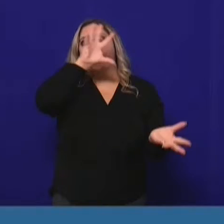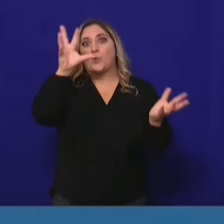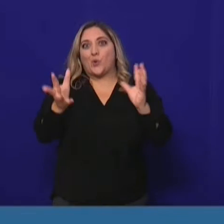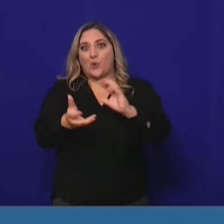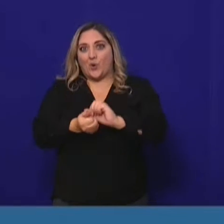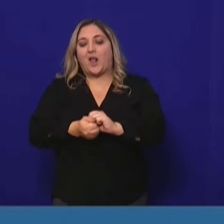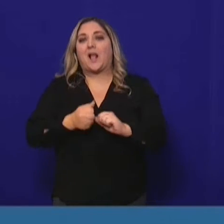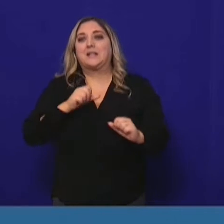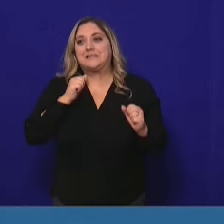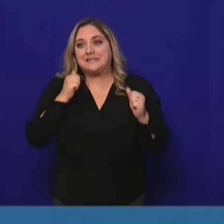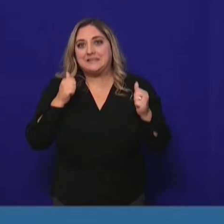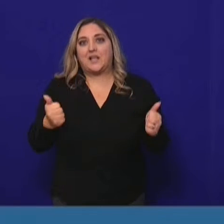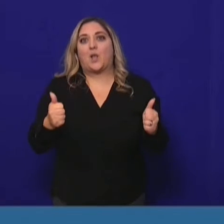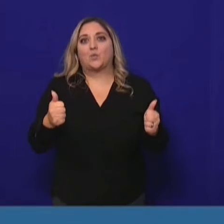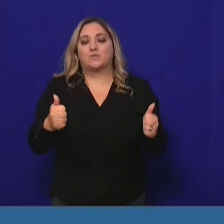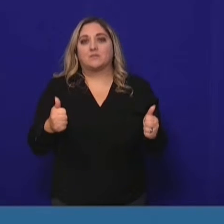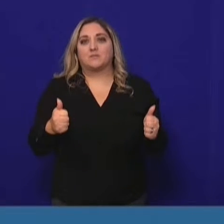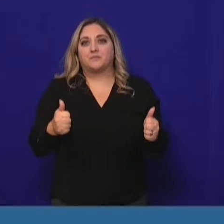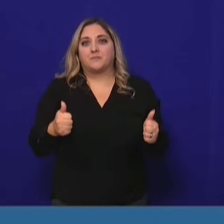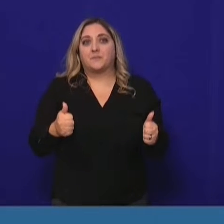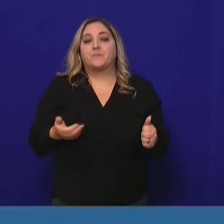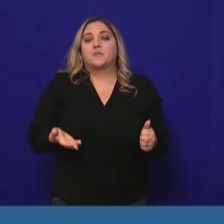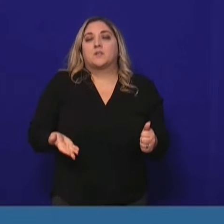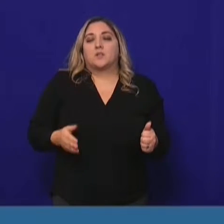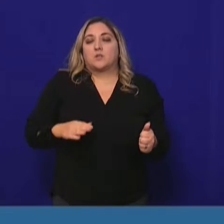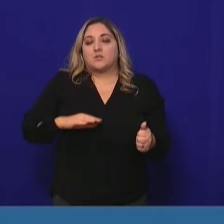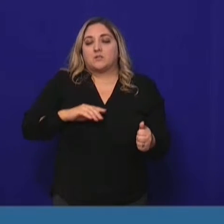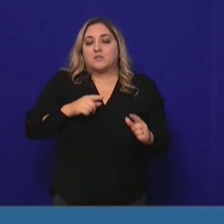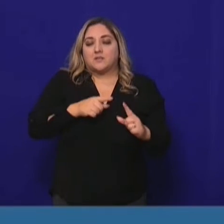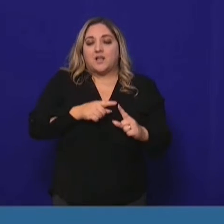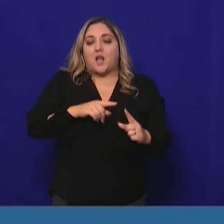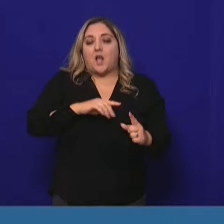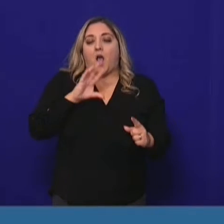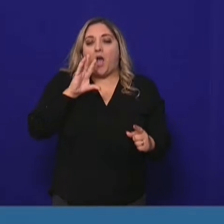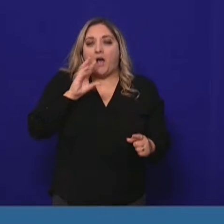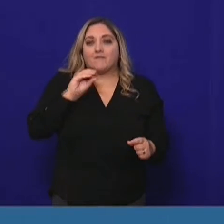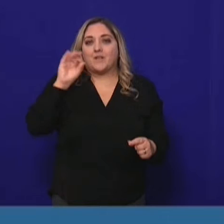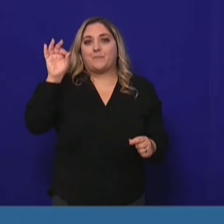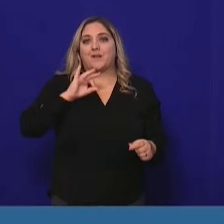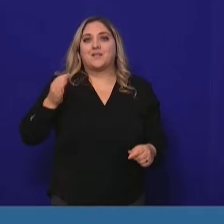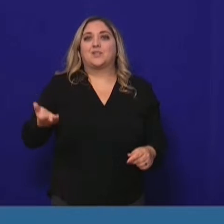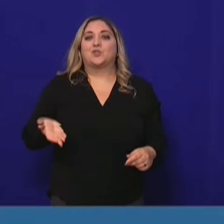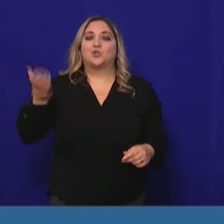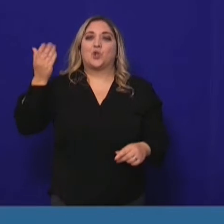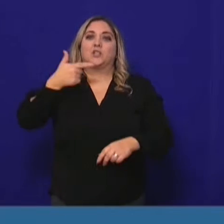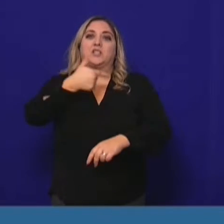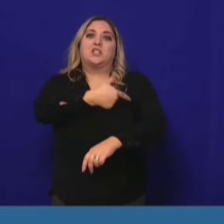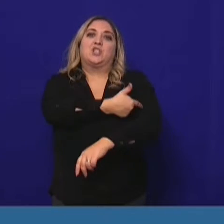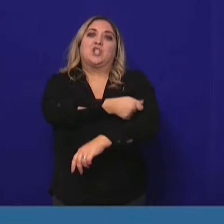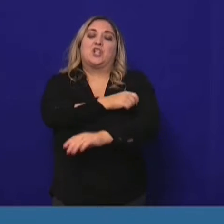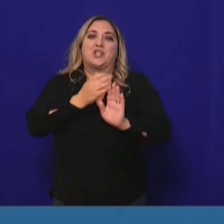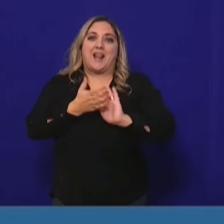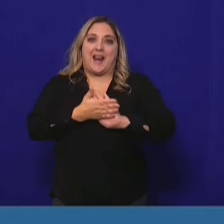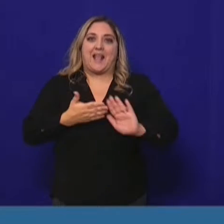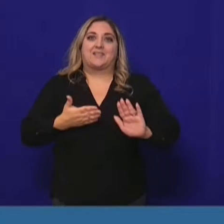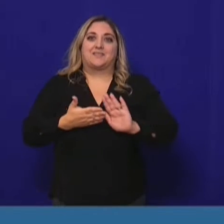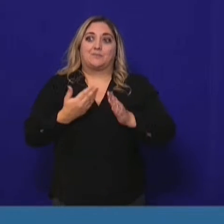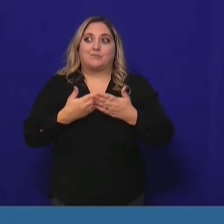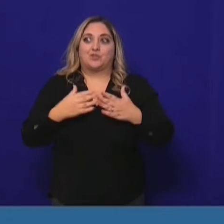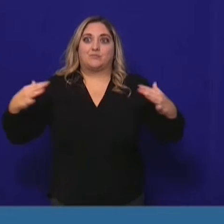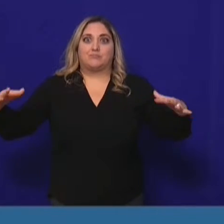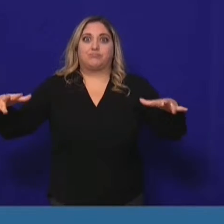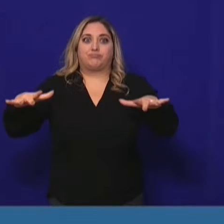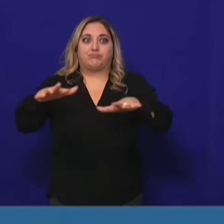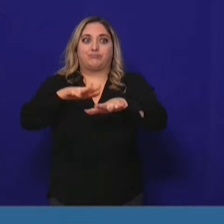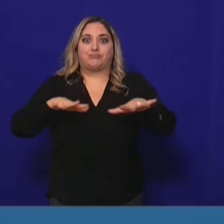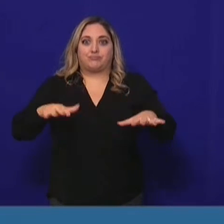nkunu laqqamna lil maġġor parti tal-popolazzjoni biex eventwalment inti jkollok imbagħad herd immunity u